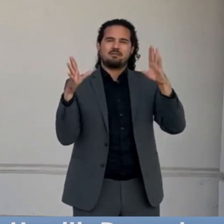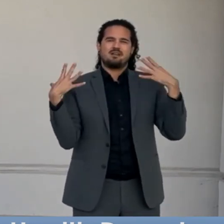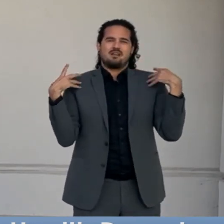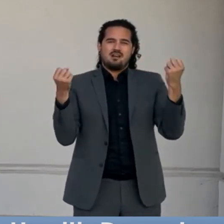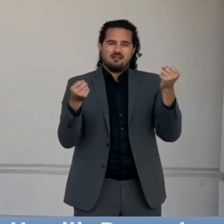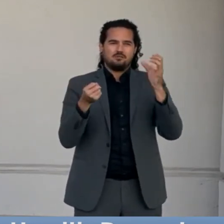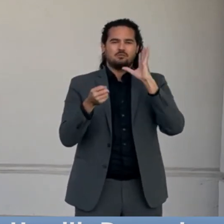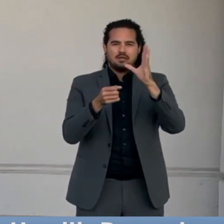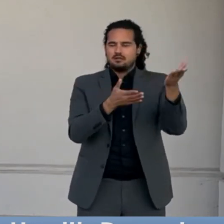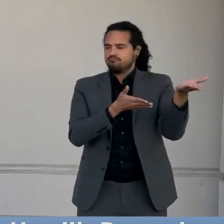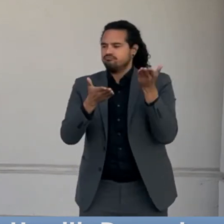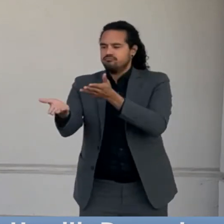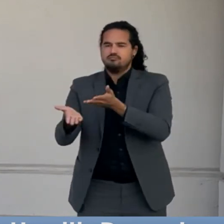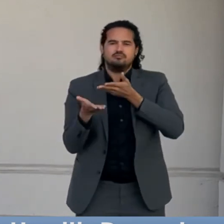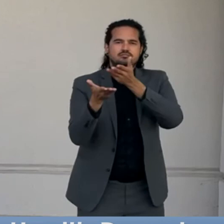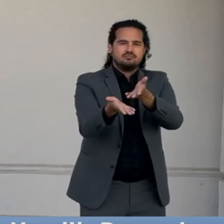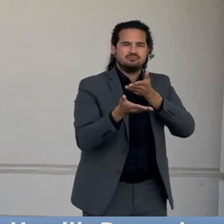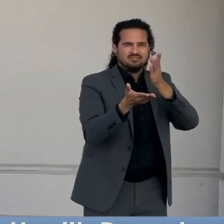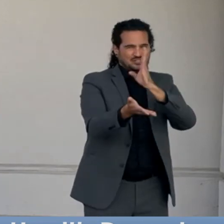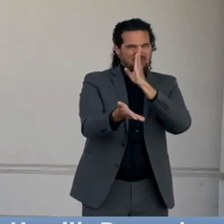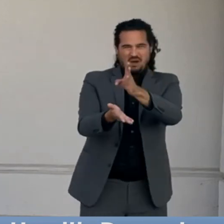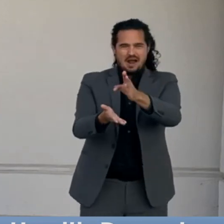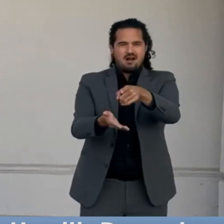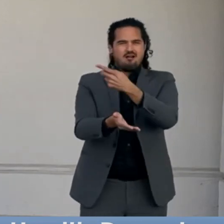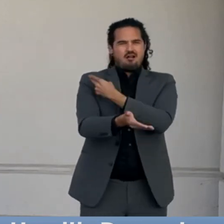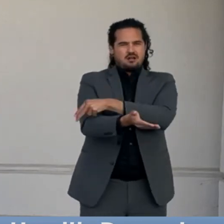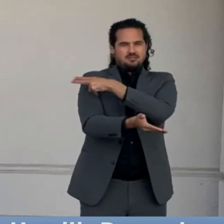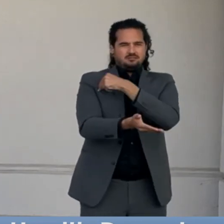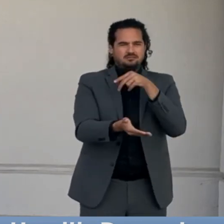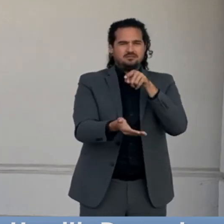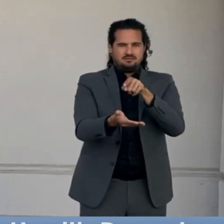hospitals. Once the hospitals get their vaccine, then they have their